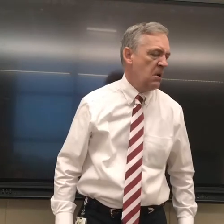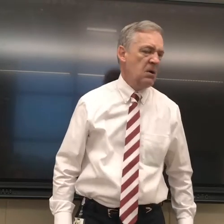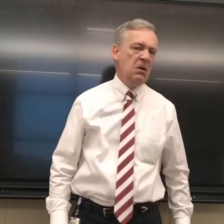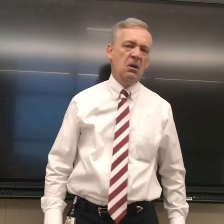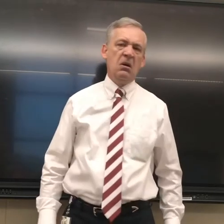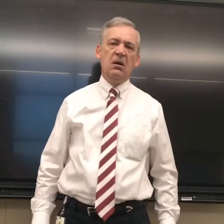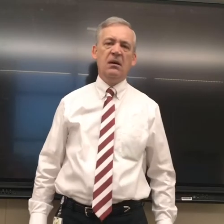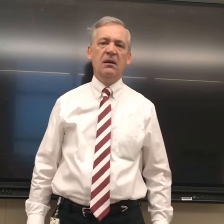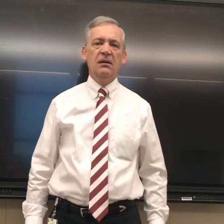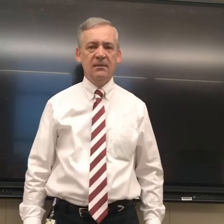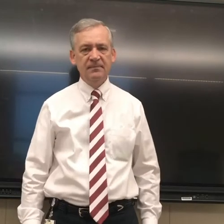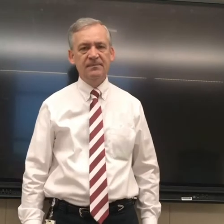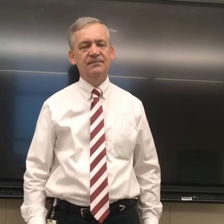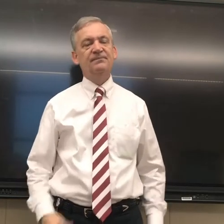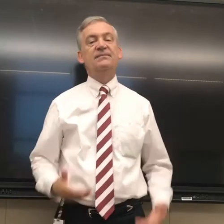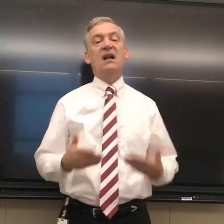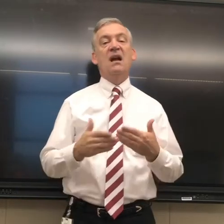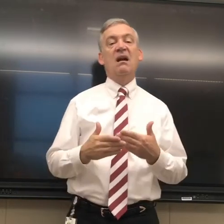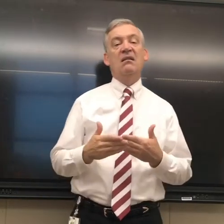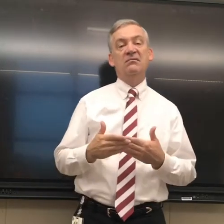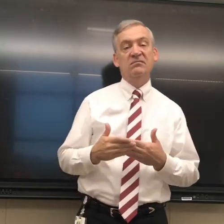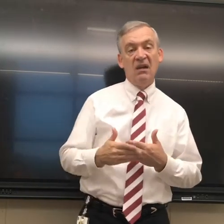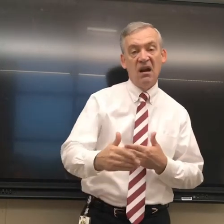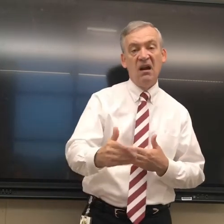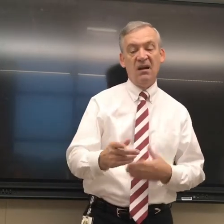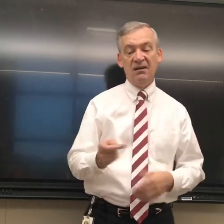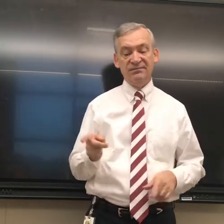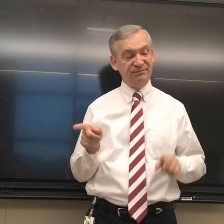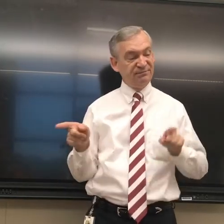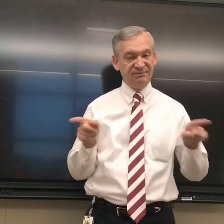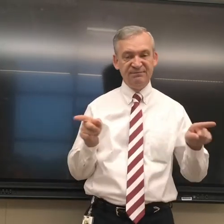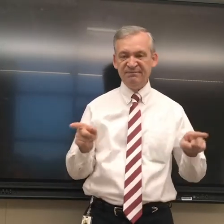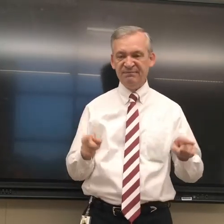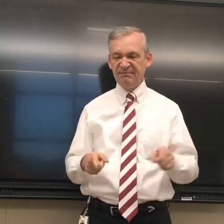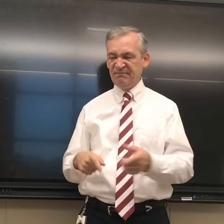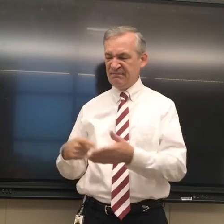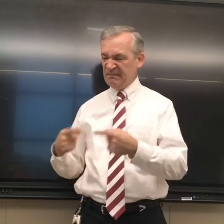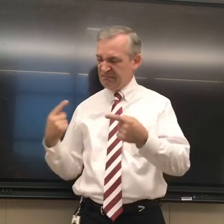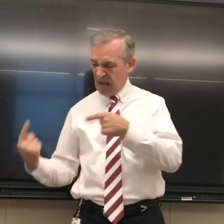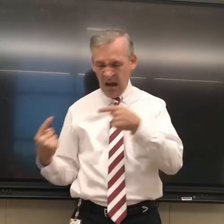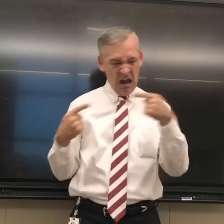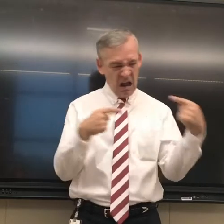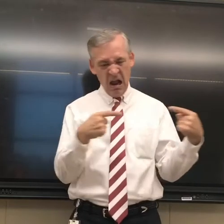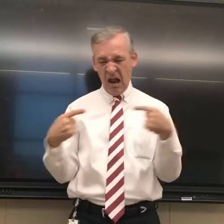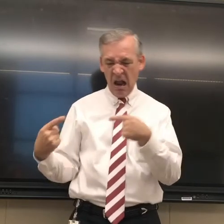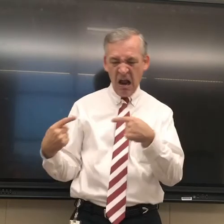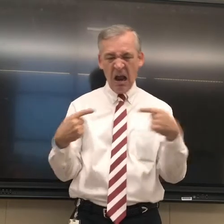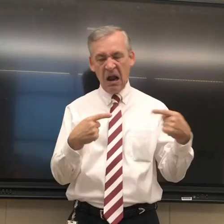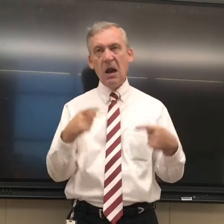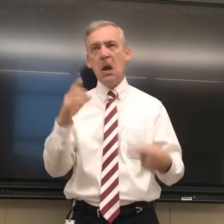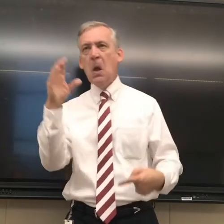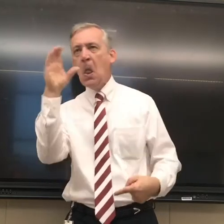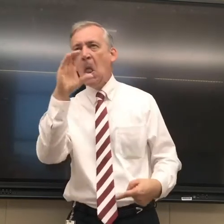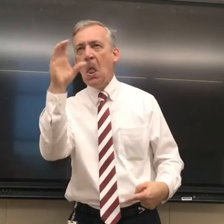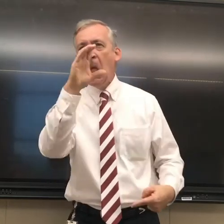The argument that followed was brief and not really worth the effort. Hunting locust trees wasn't fun anymore by now.